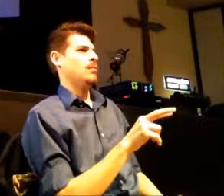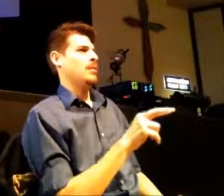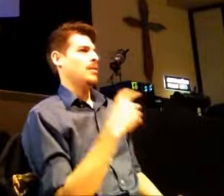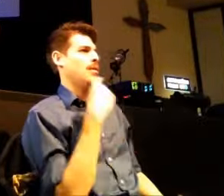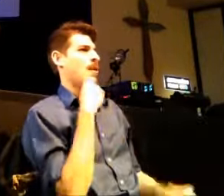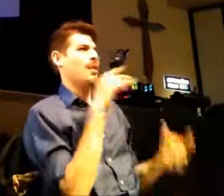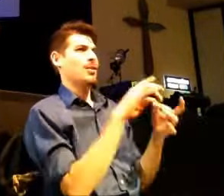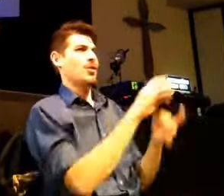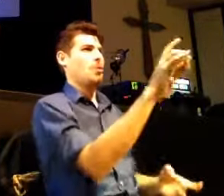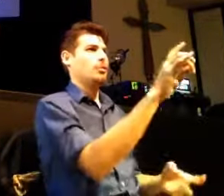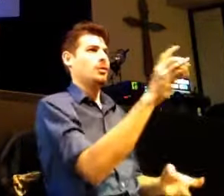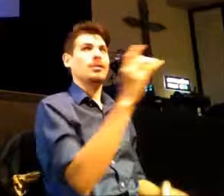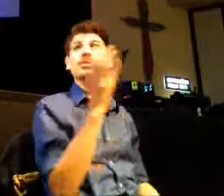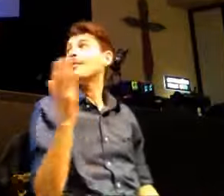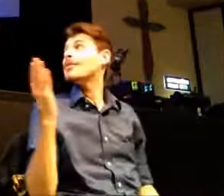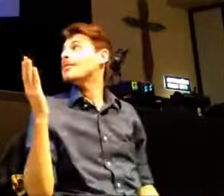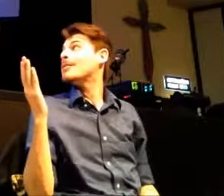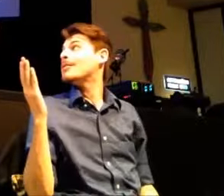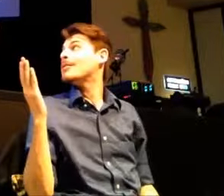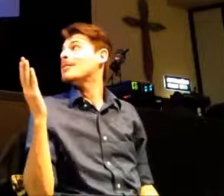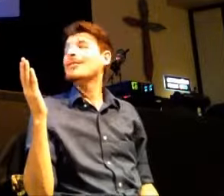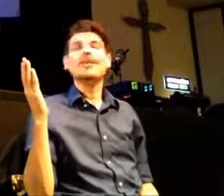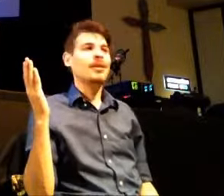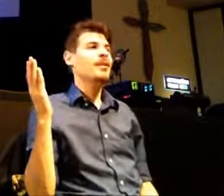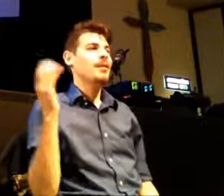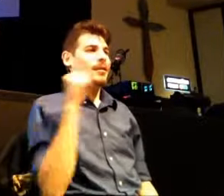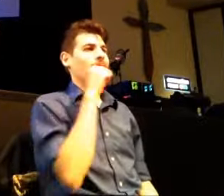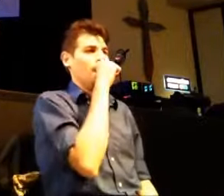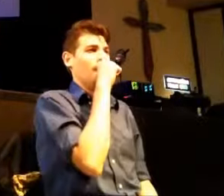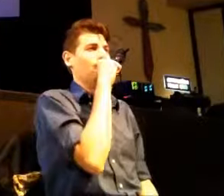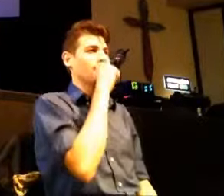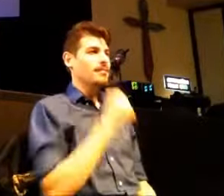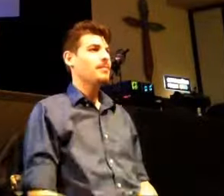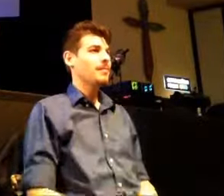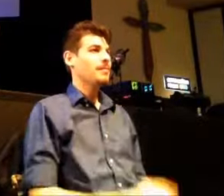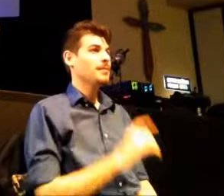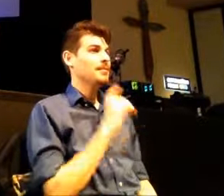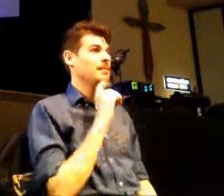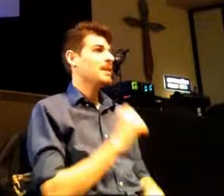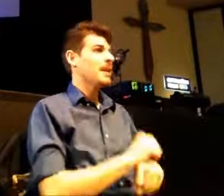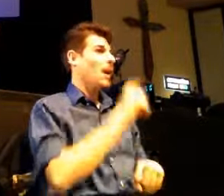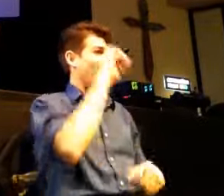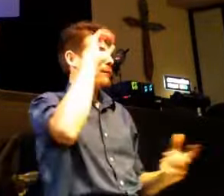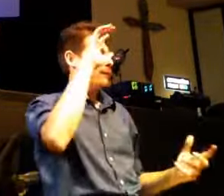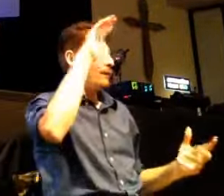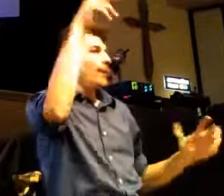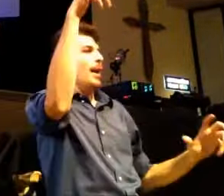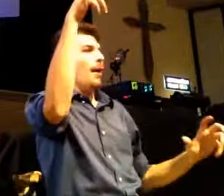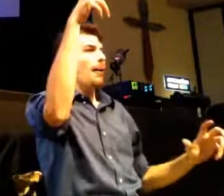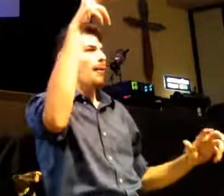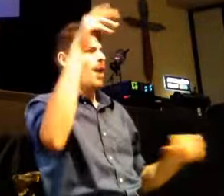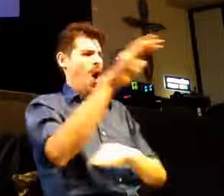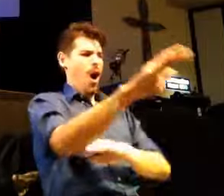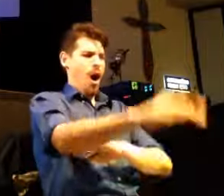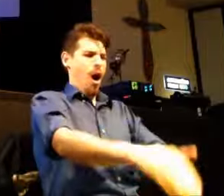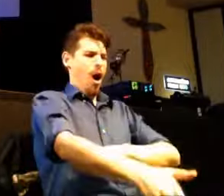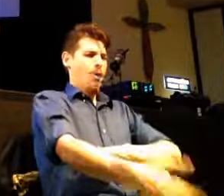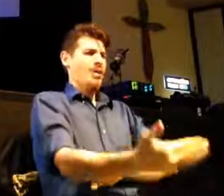ghost, they said, and cried out in fear. And now they're really freaking out. They're exhausted. They are worn out. They've been fighting this